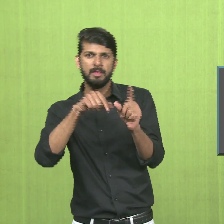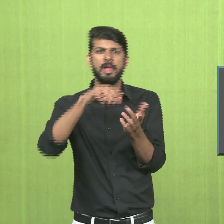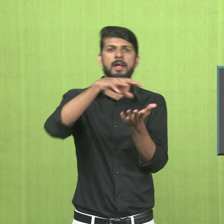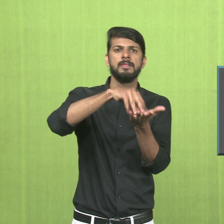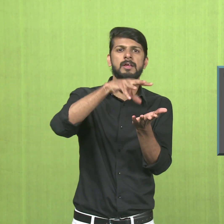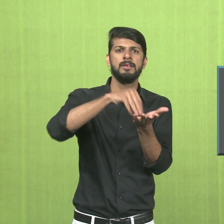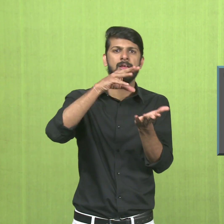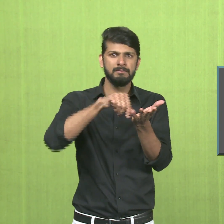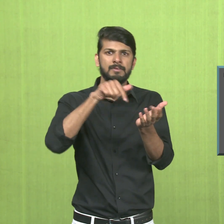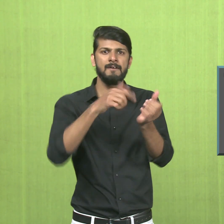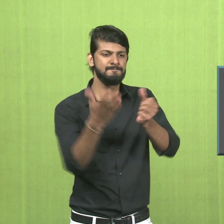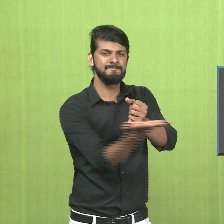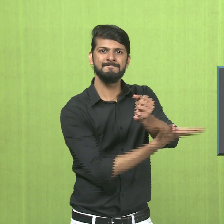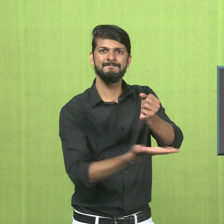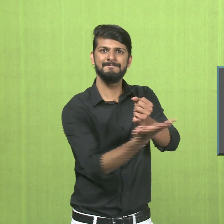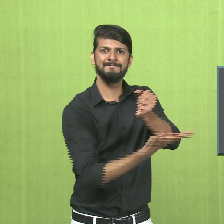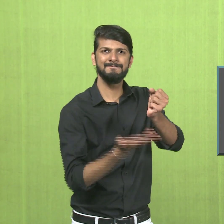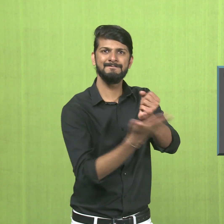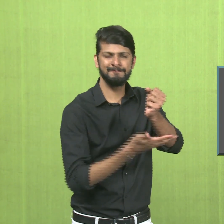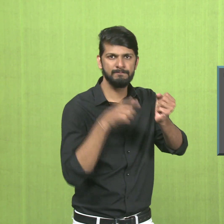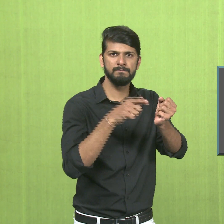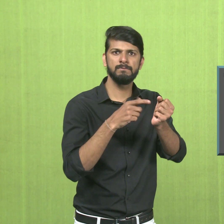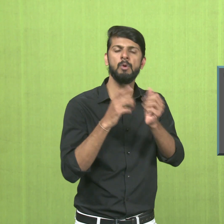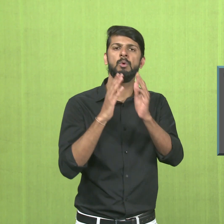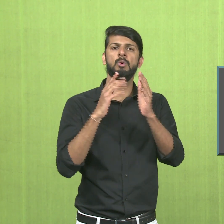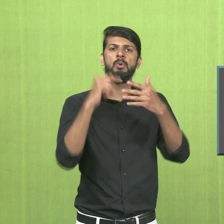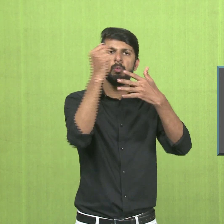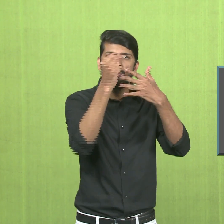Paddy harvest rituals of Warli people.